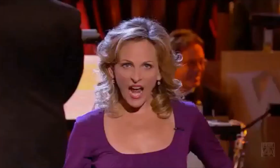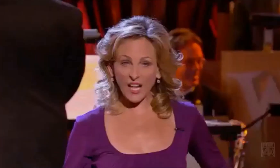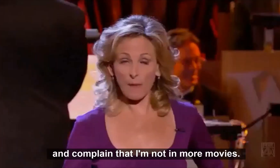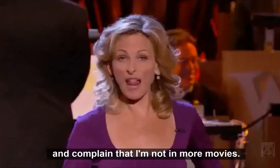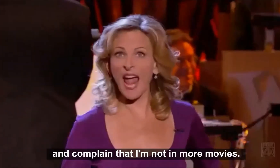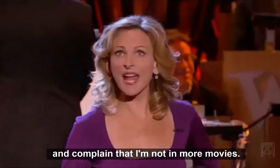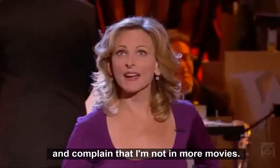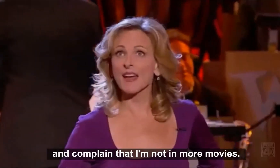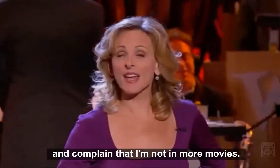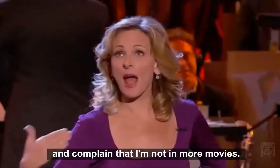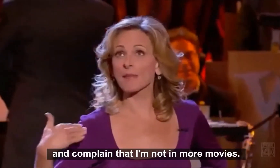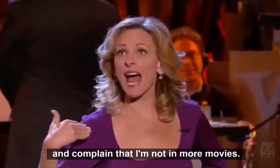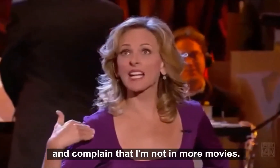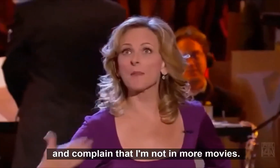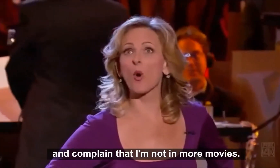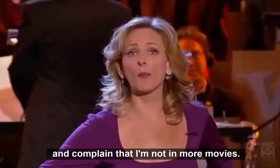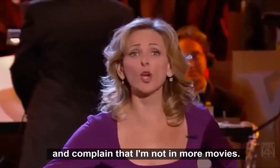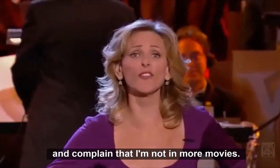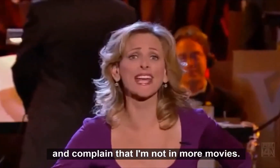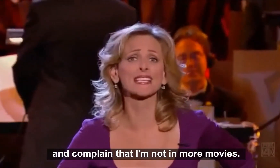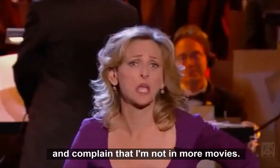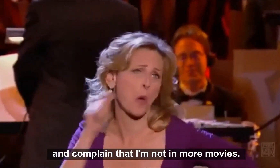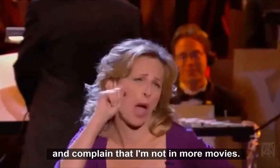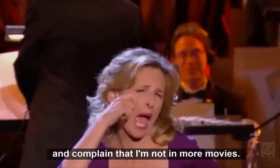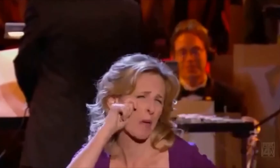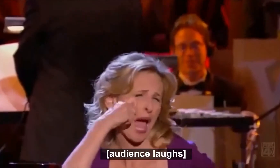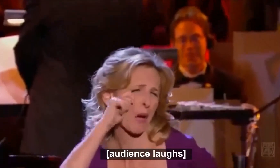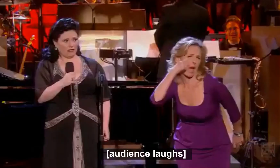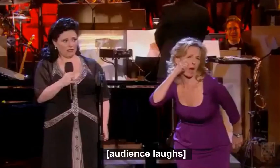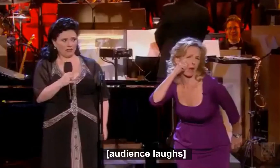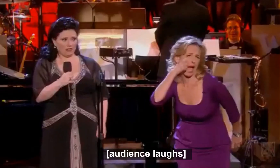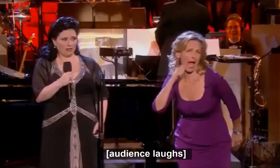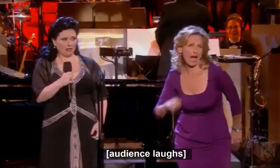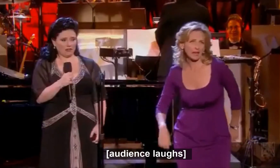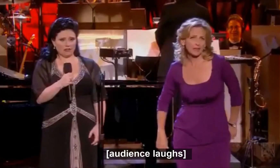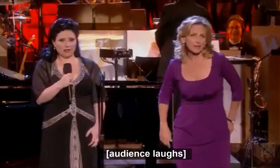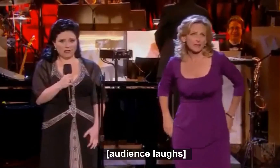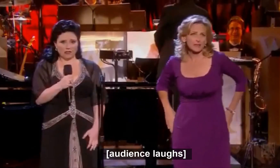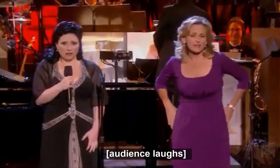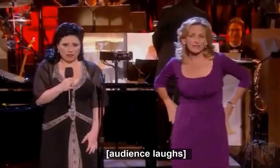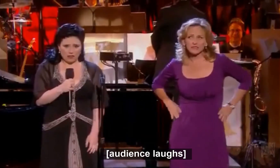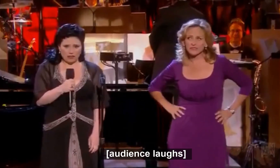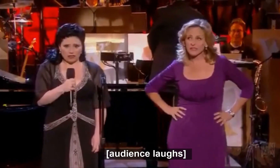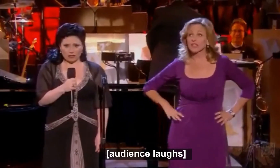I complain that I'm not in more movies.